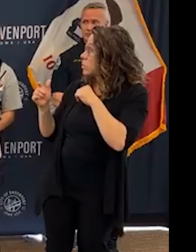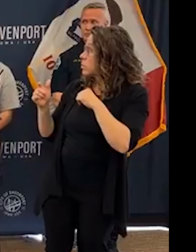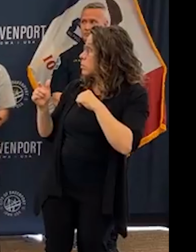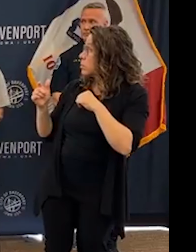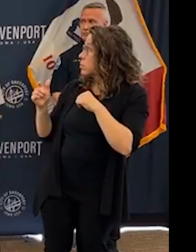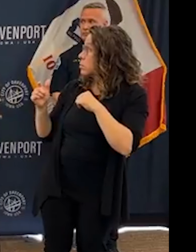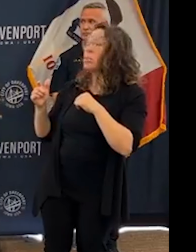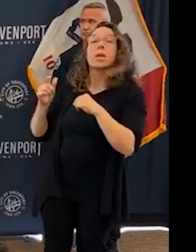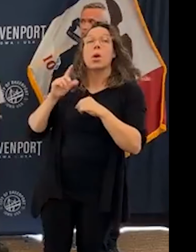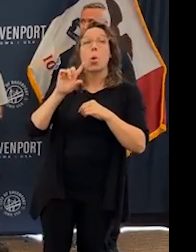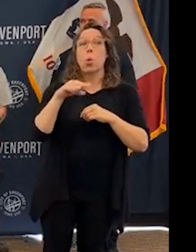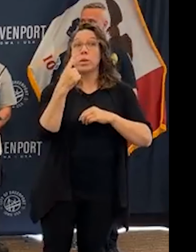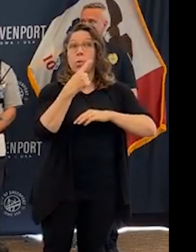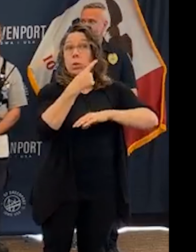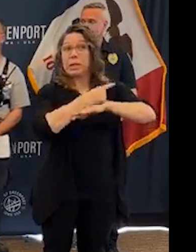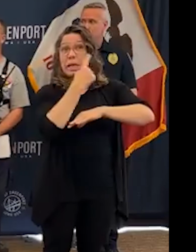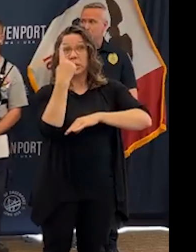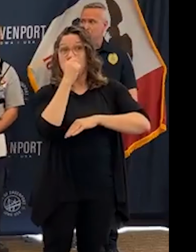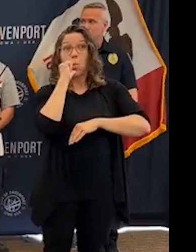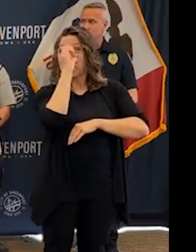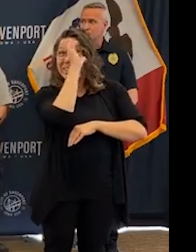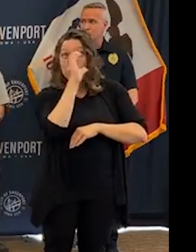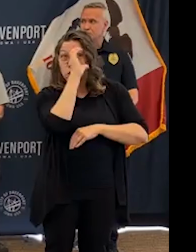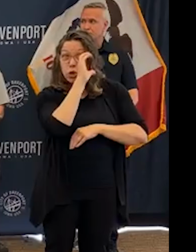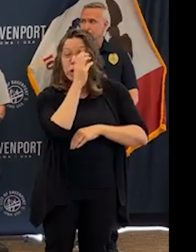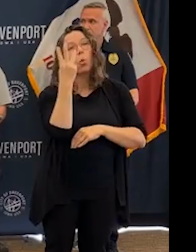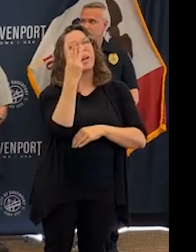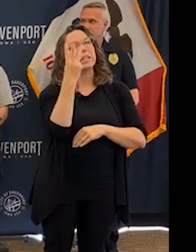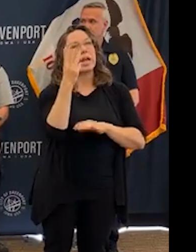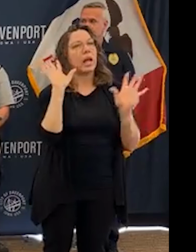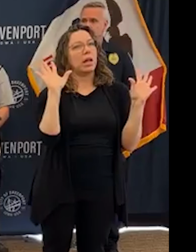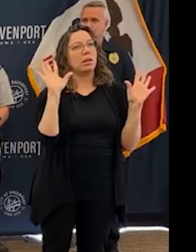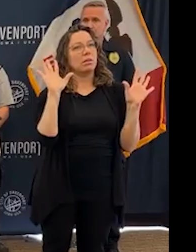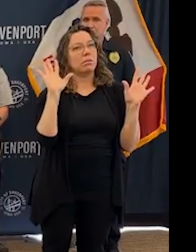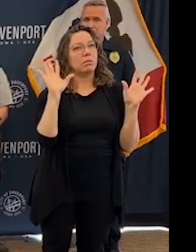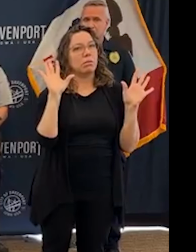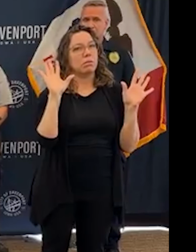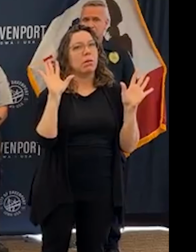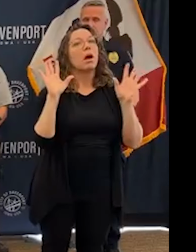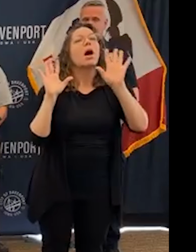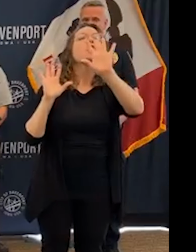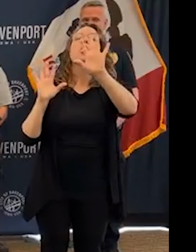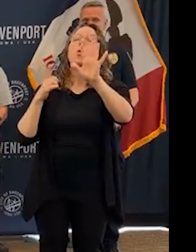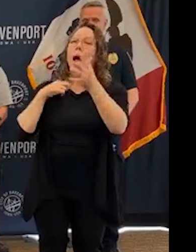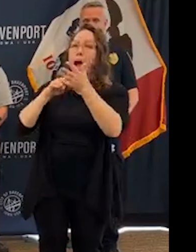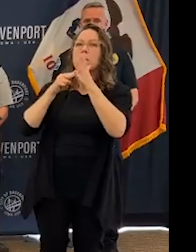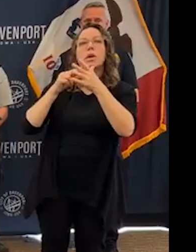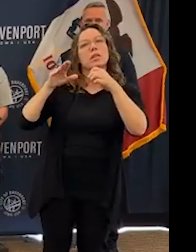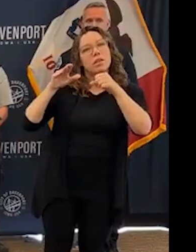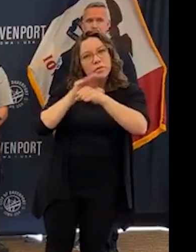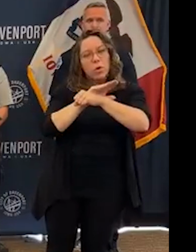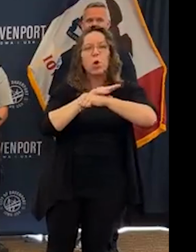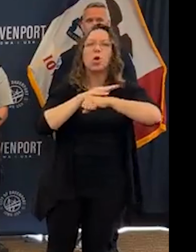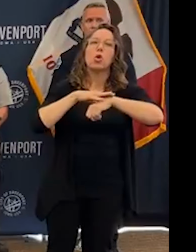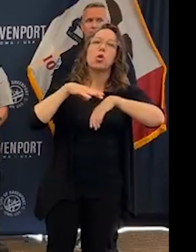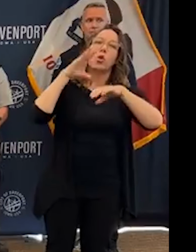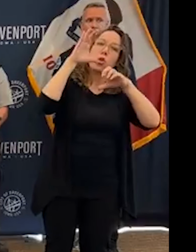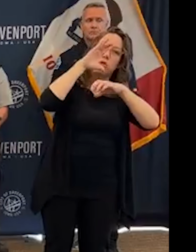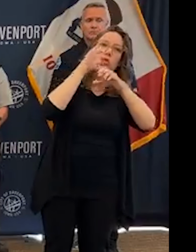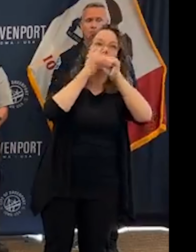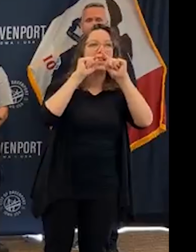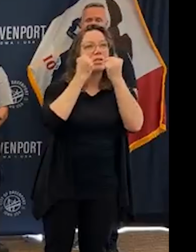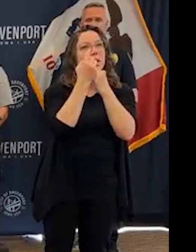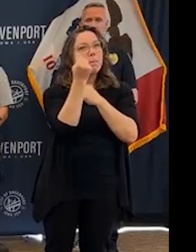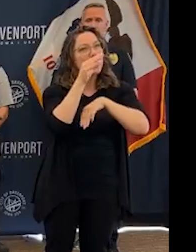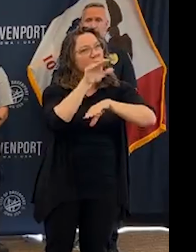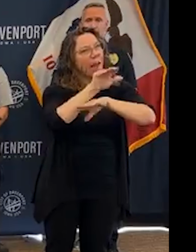the only day that someone wasn't searching in the building was Wednesday. Correct. And I mean the full urban search and rescue team that left Monday afternoon. Was